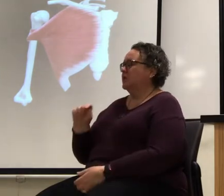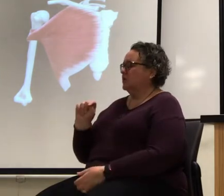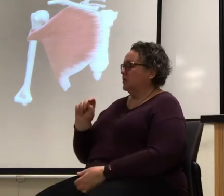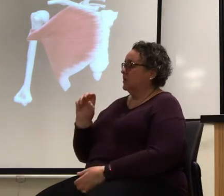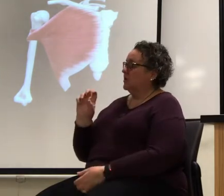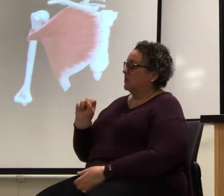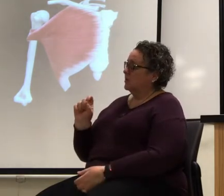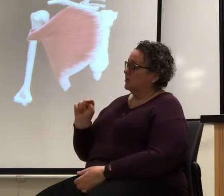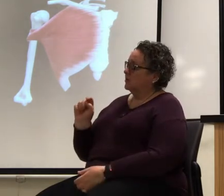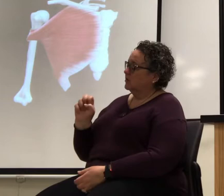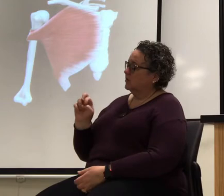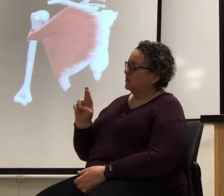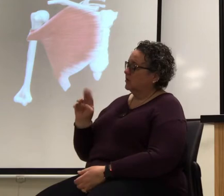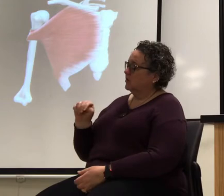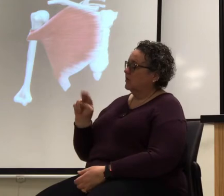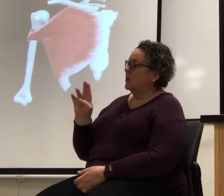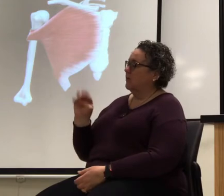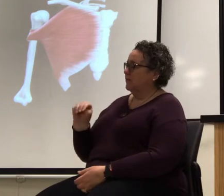Costal